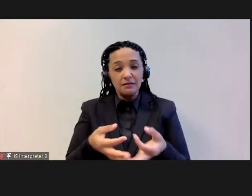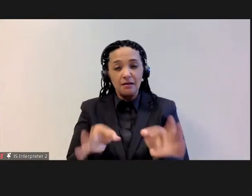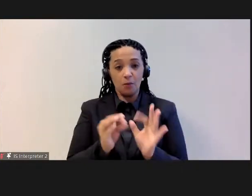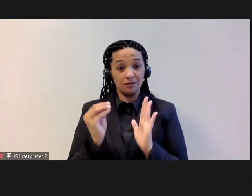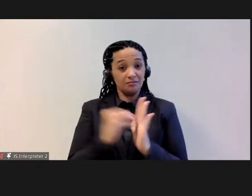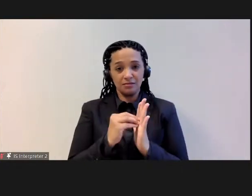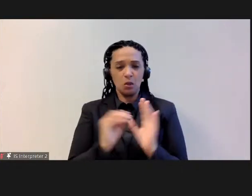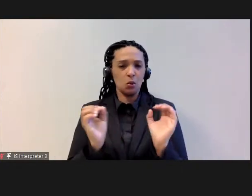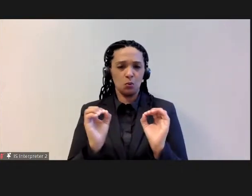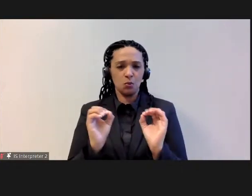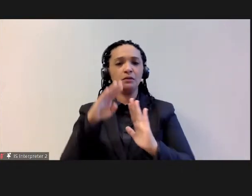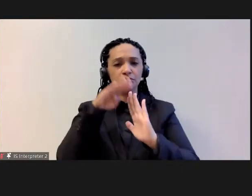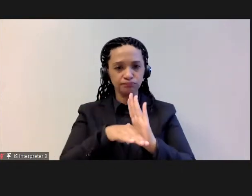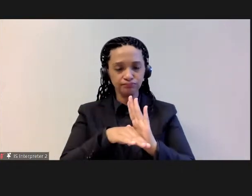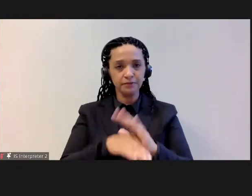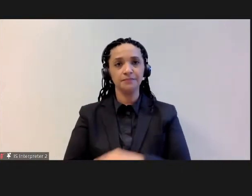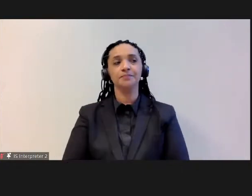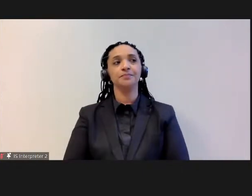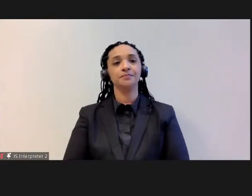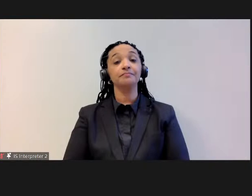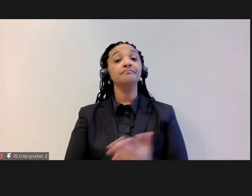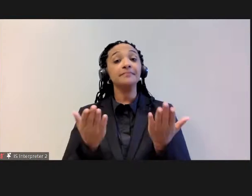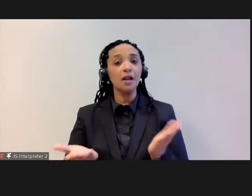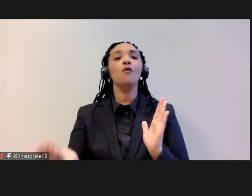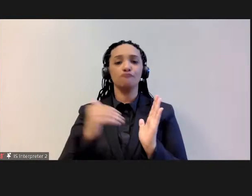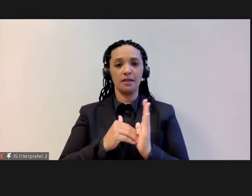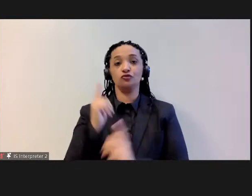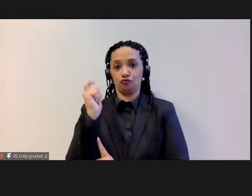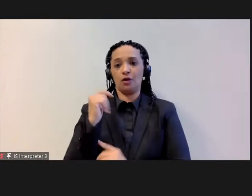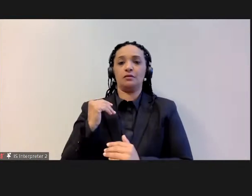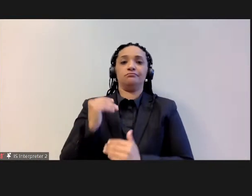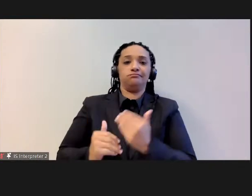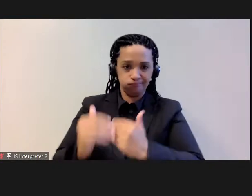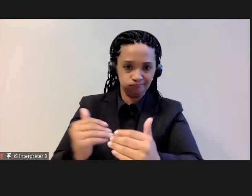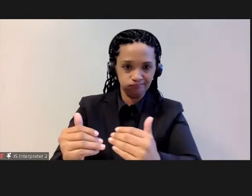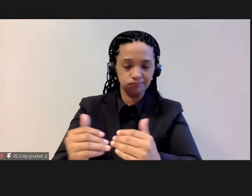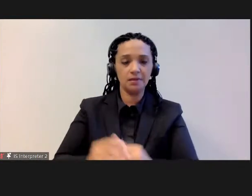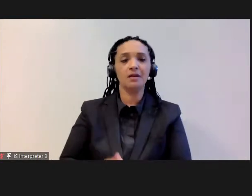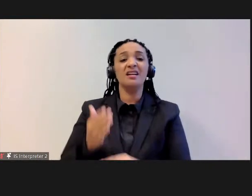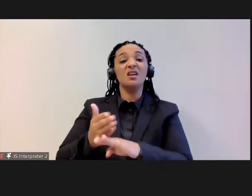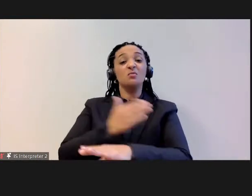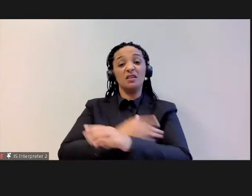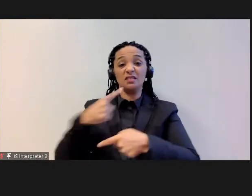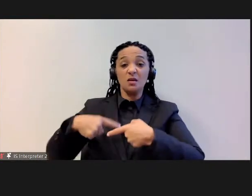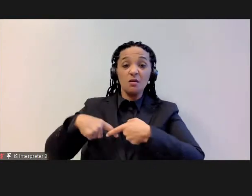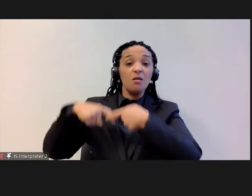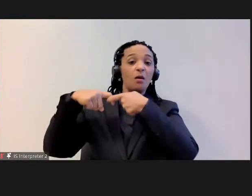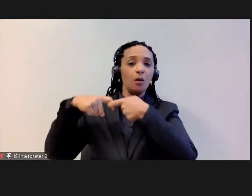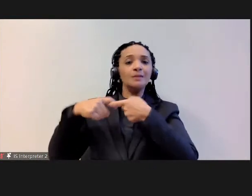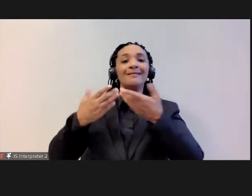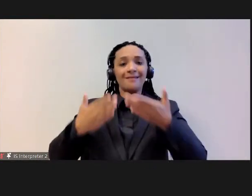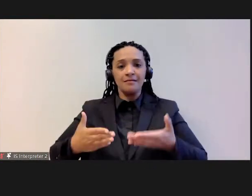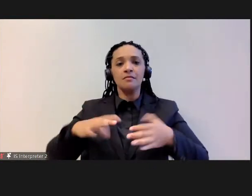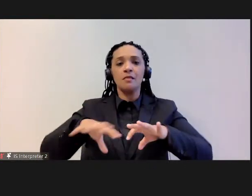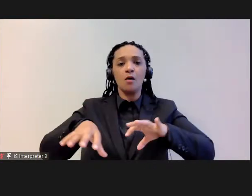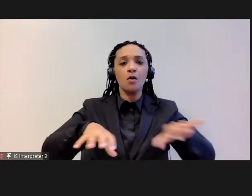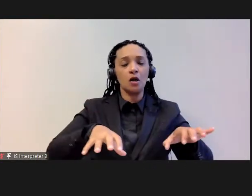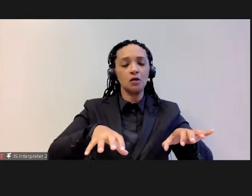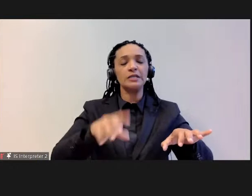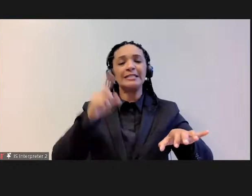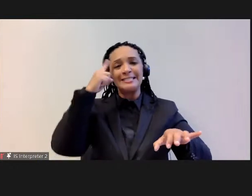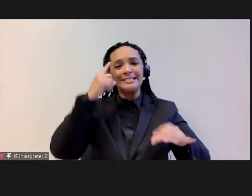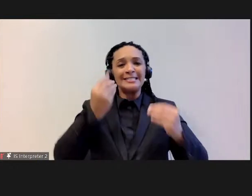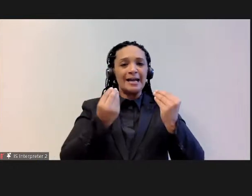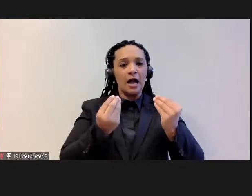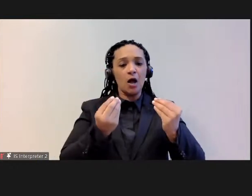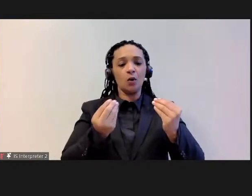Now we're starting again. So you'll find that a lot of countries are now trying to plan for those censuses that were put on hold. We're trying